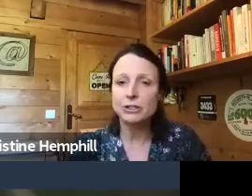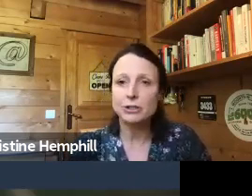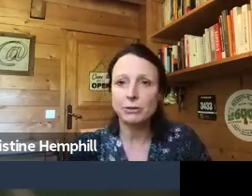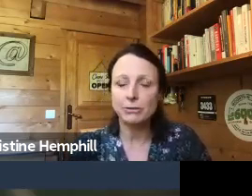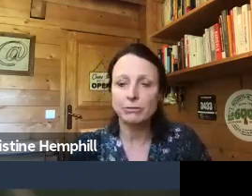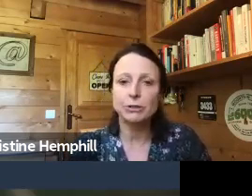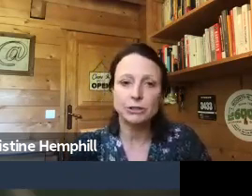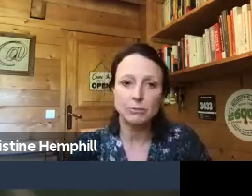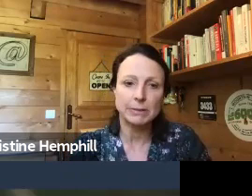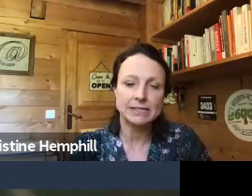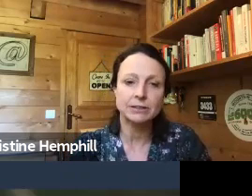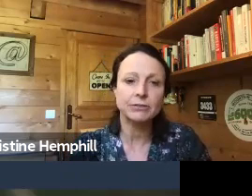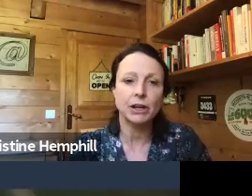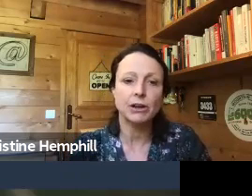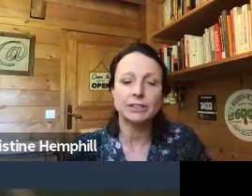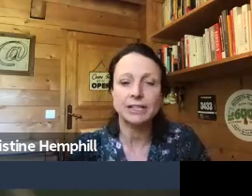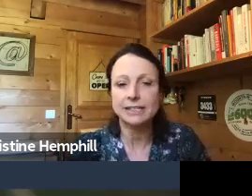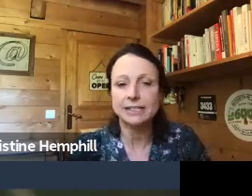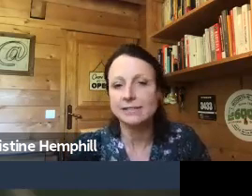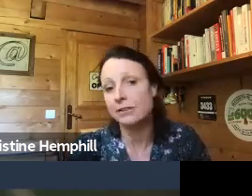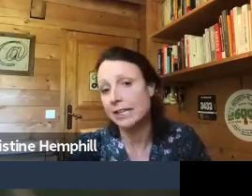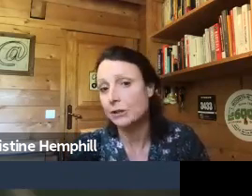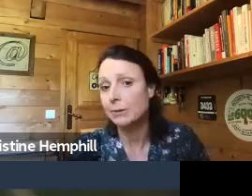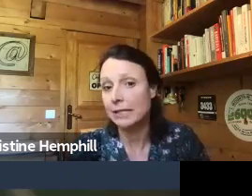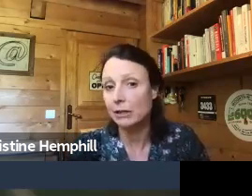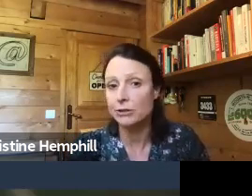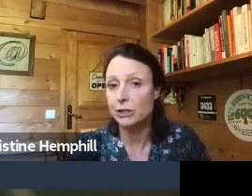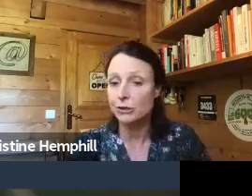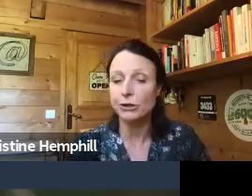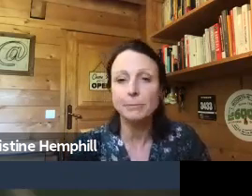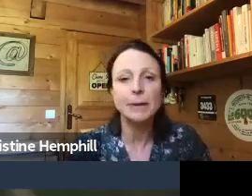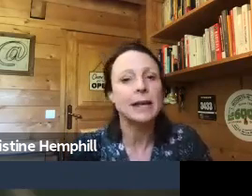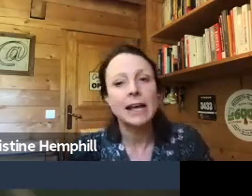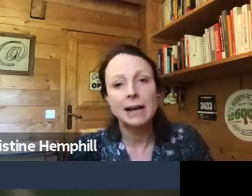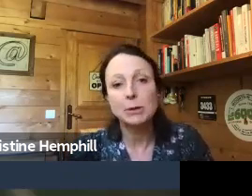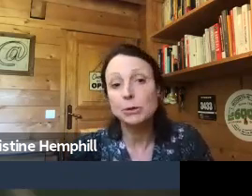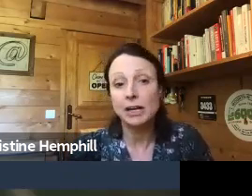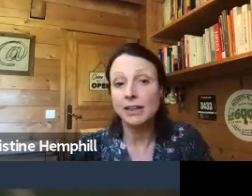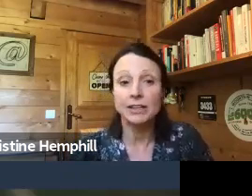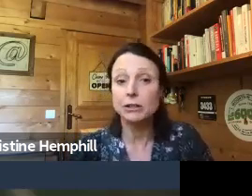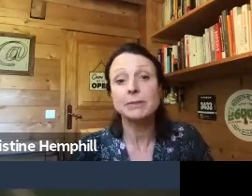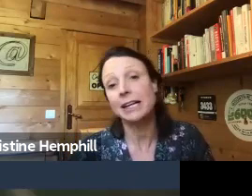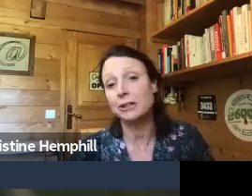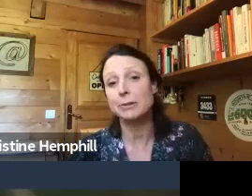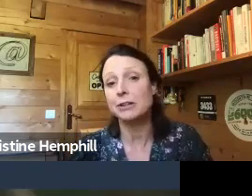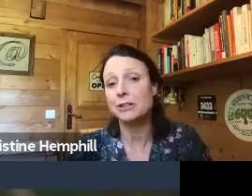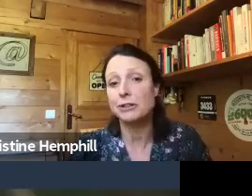shoot them through to Tom or myself. You can contact us at contact@openinclusion.com, or either tom@openinclusion.com